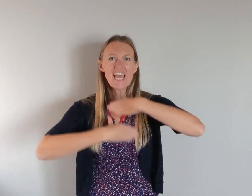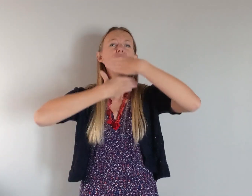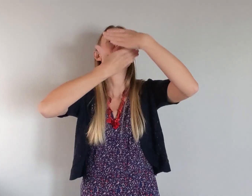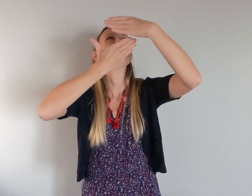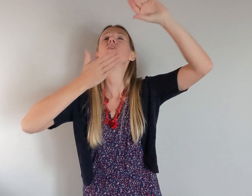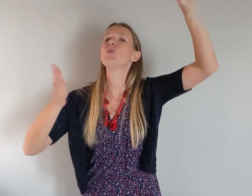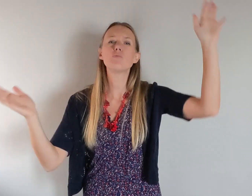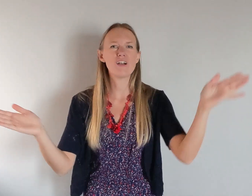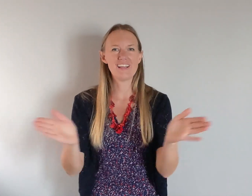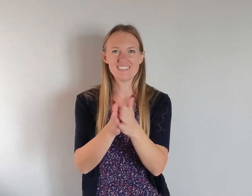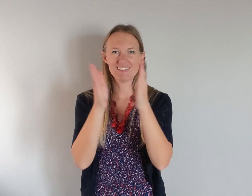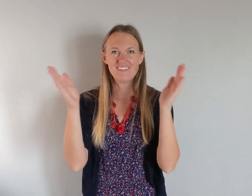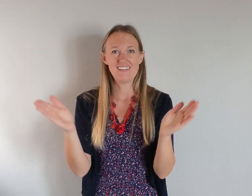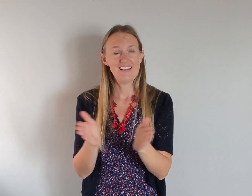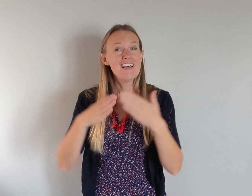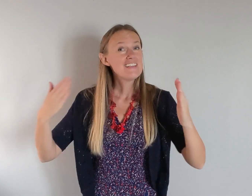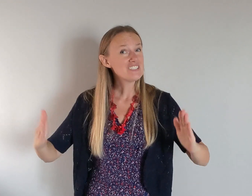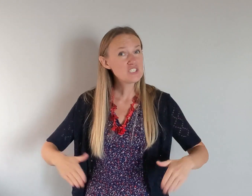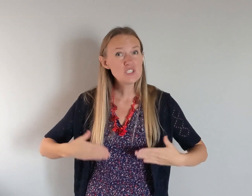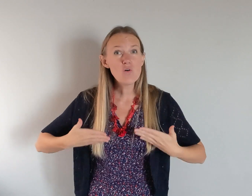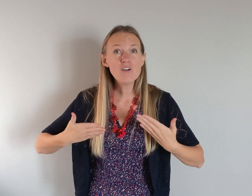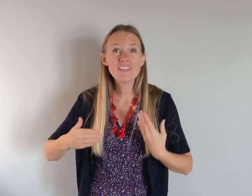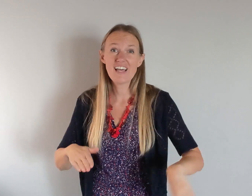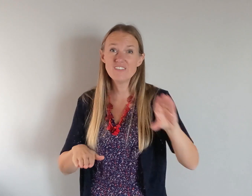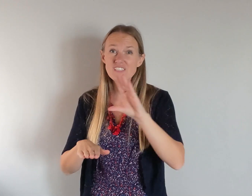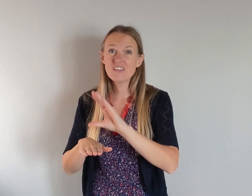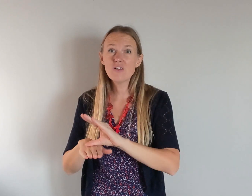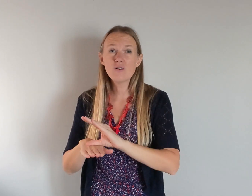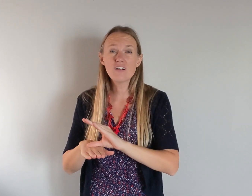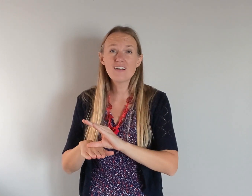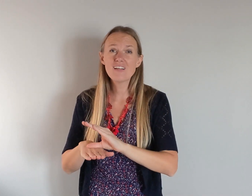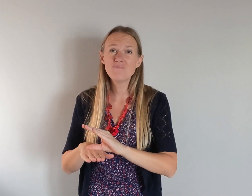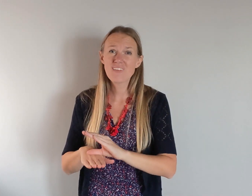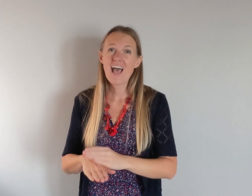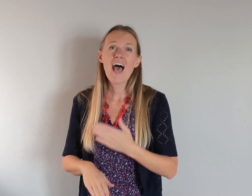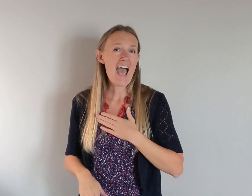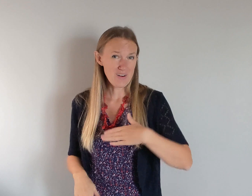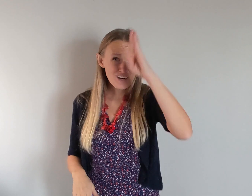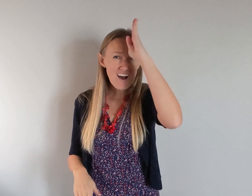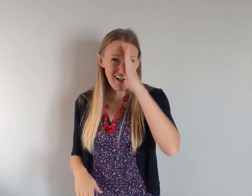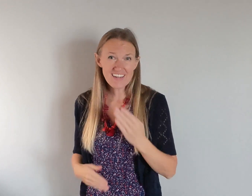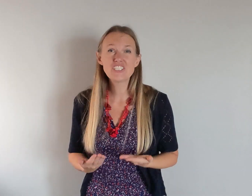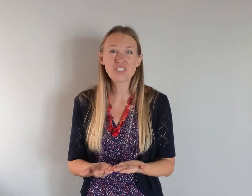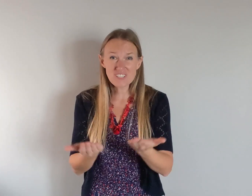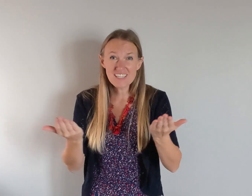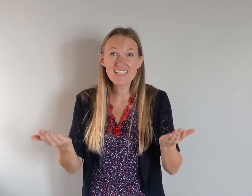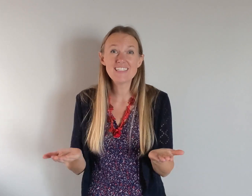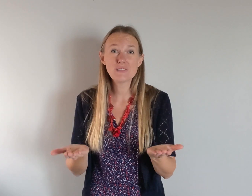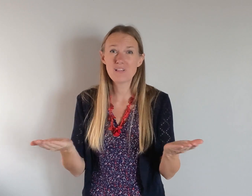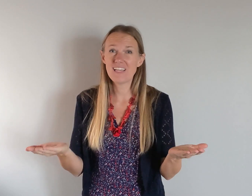shout out your praise. There's joy in the house of the Lord. Our God is surely in this